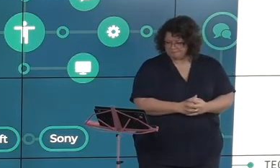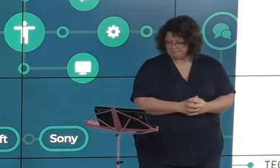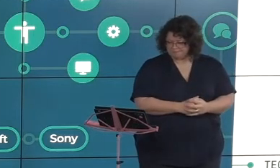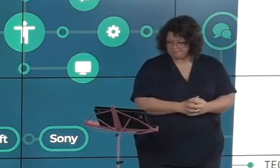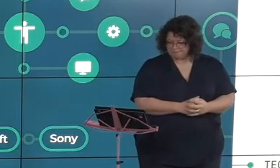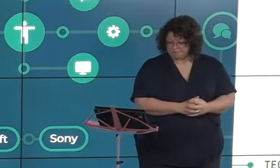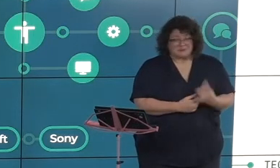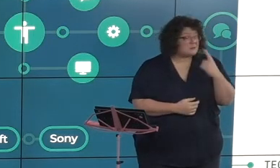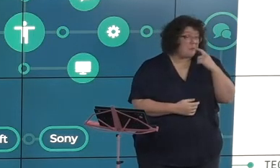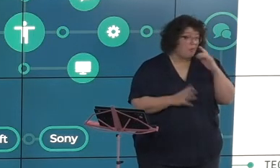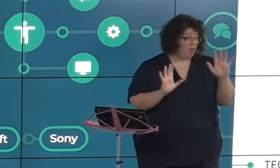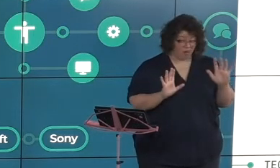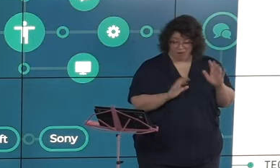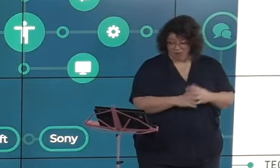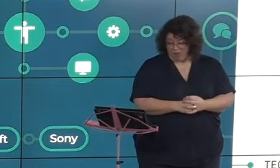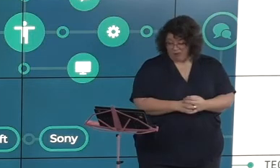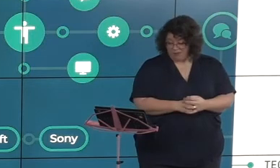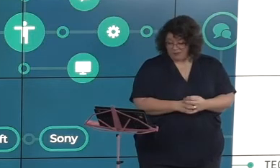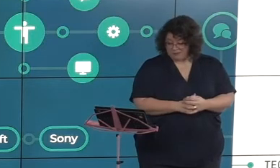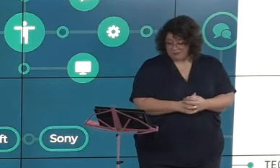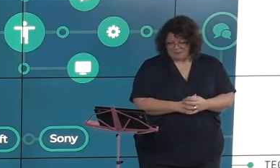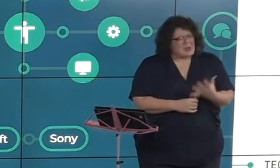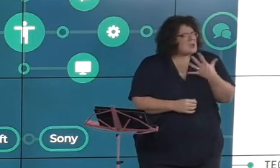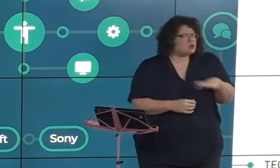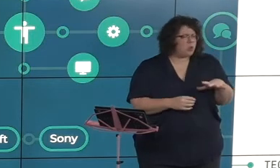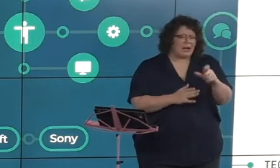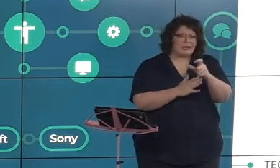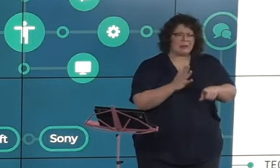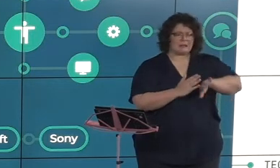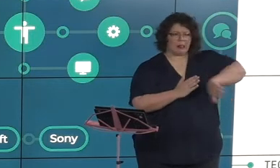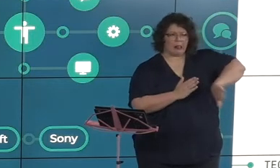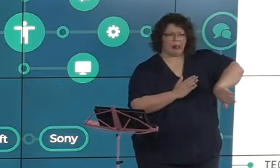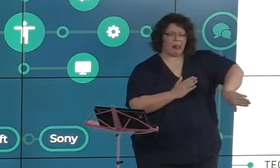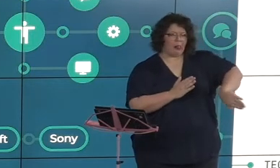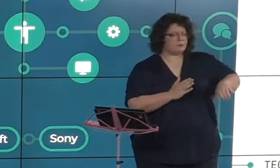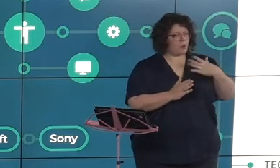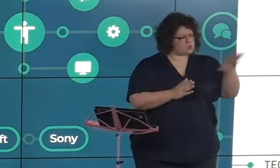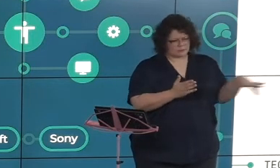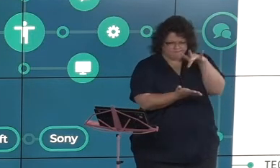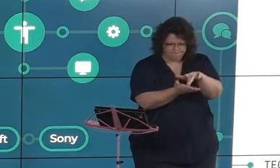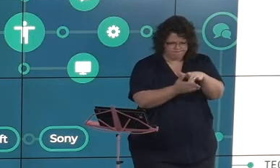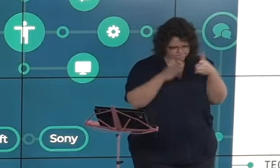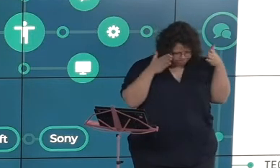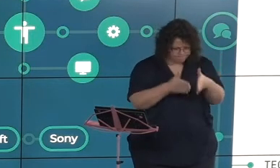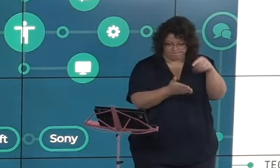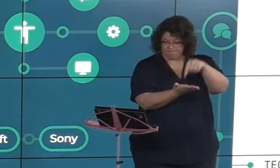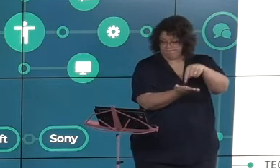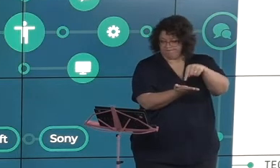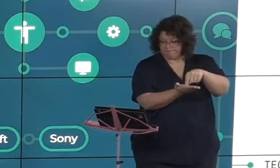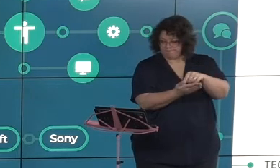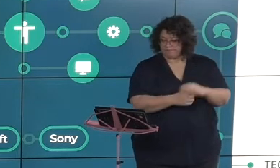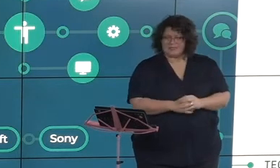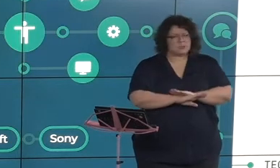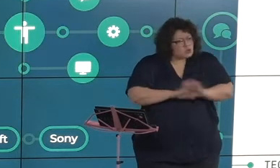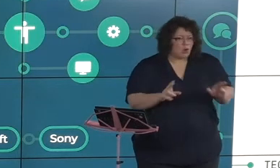on the sidelines. It is not okay in 2019 this inequality exists, particularly when there's a solution. And not only do